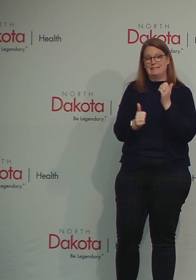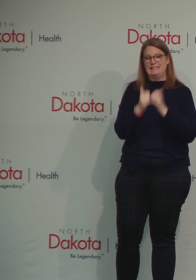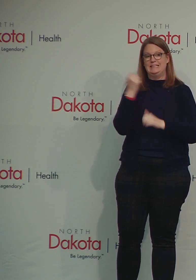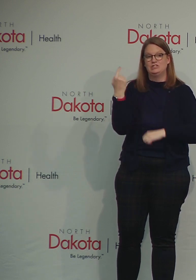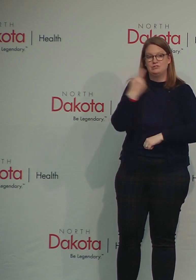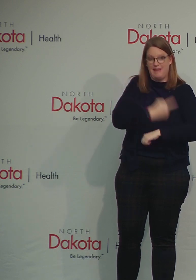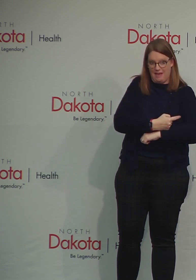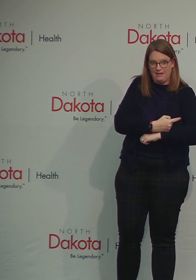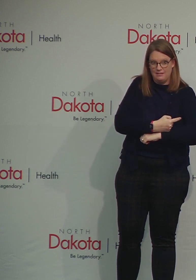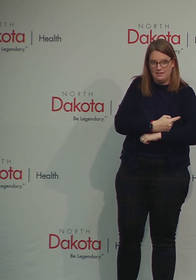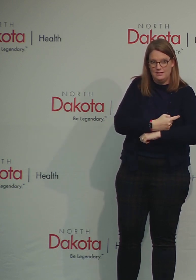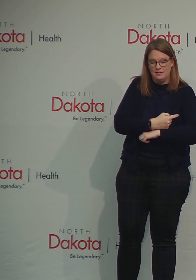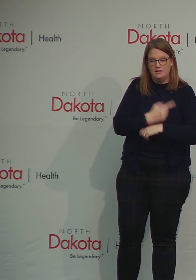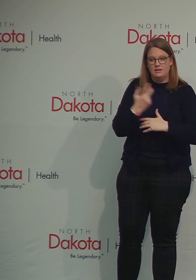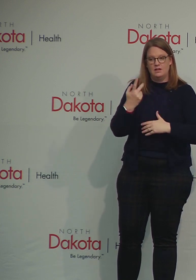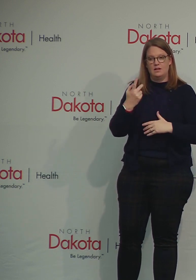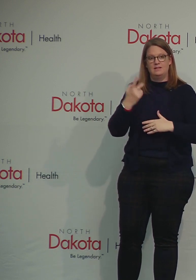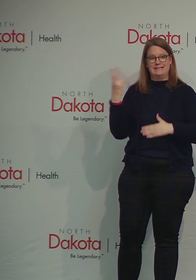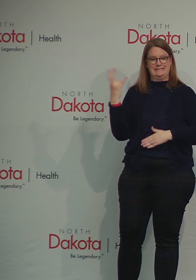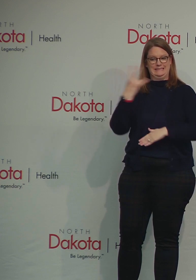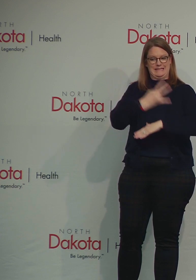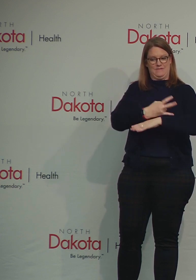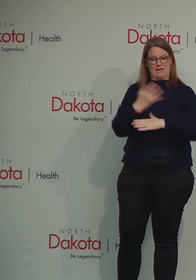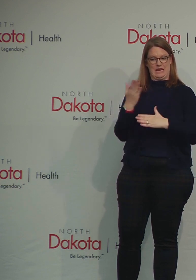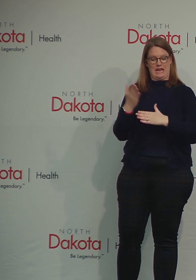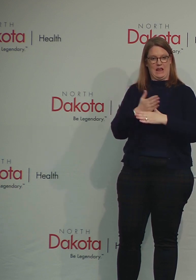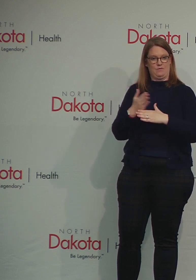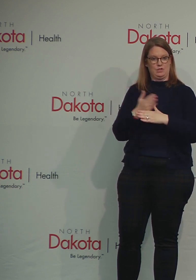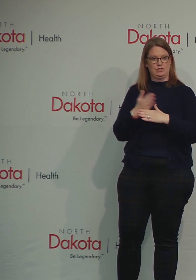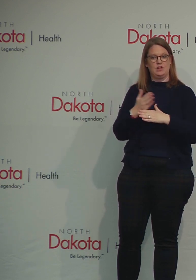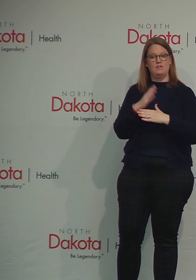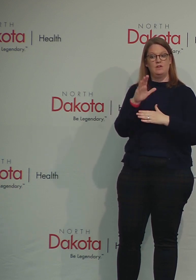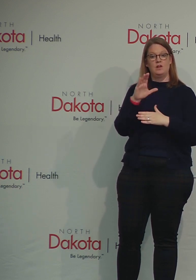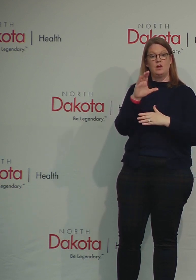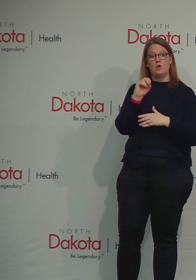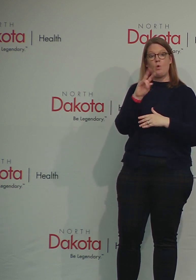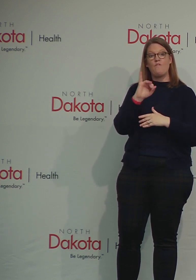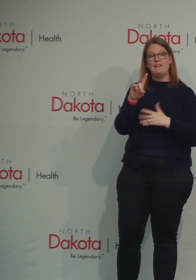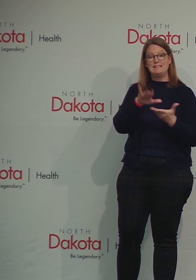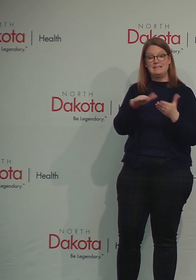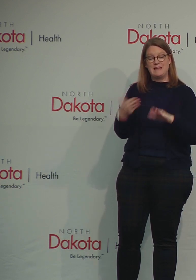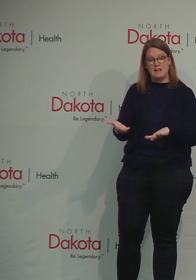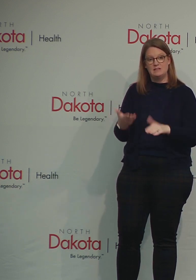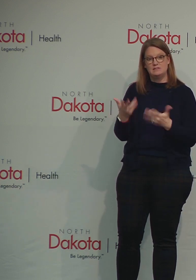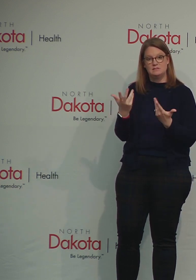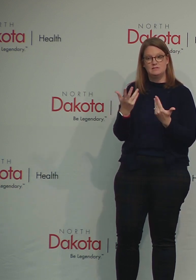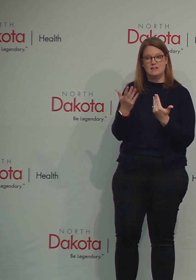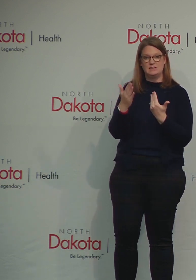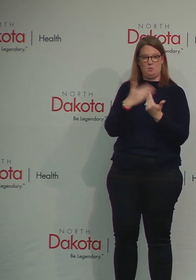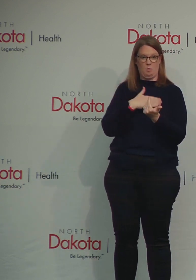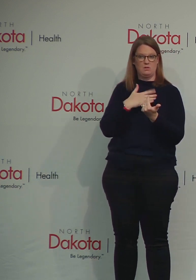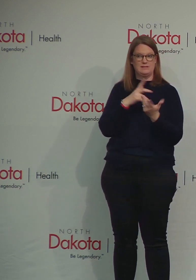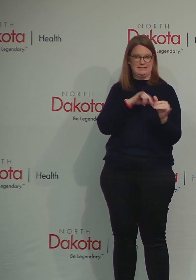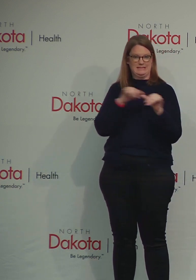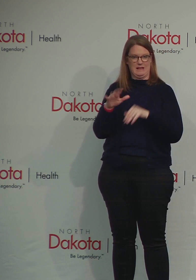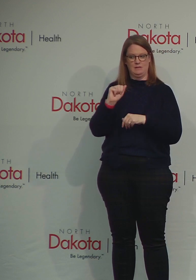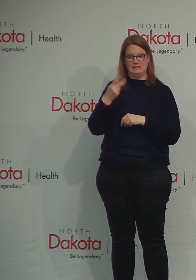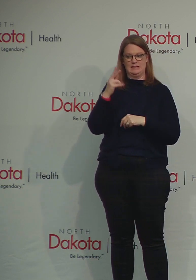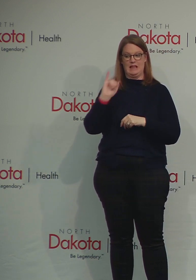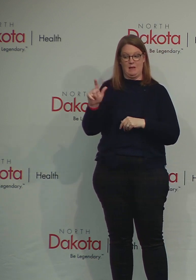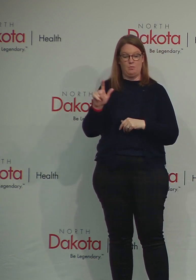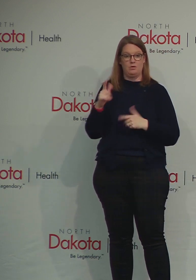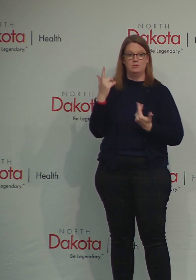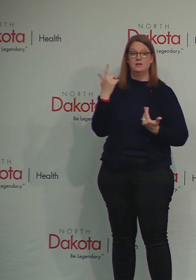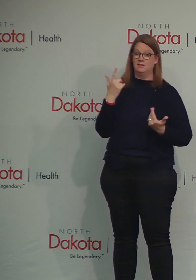the 7-day average of coronavirus deaths in the U.S. is near the April record. Now that's significant because